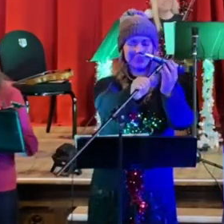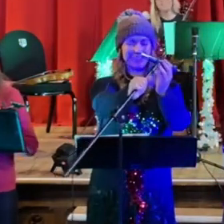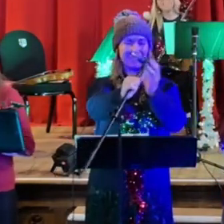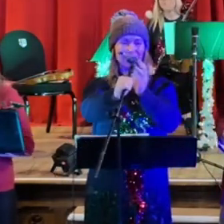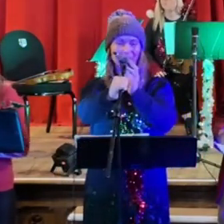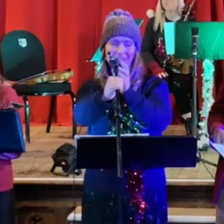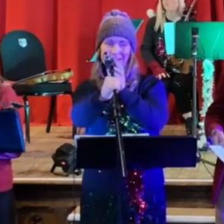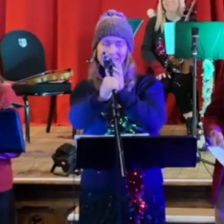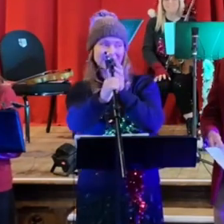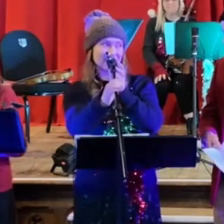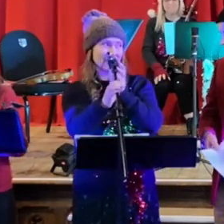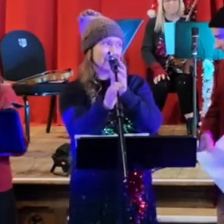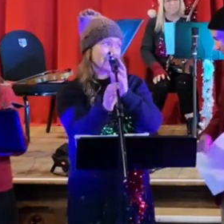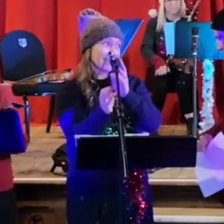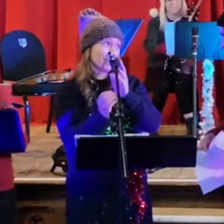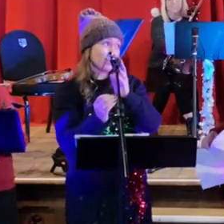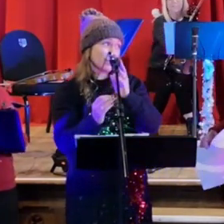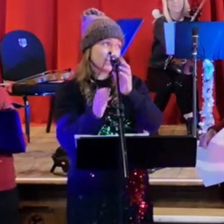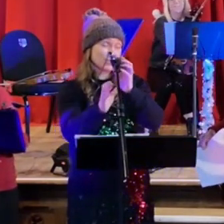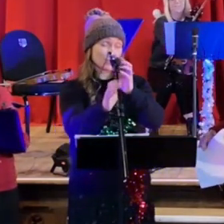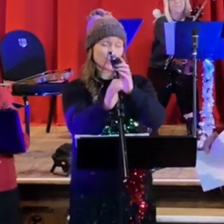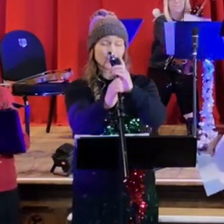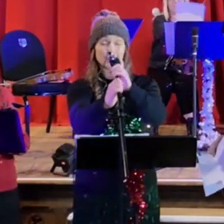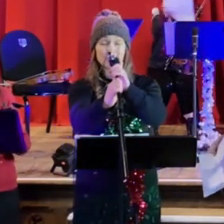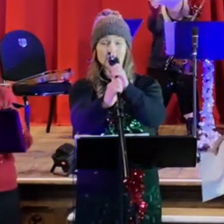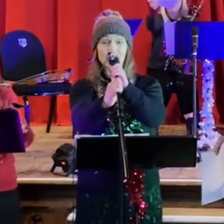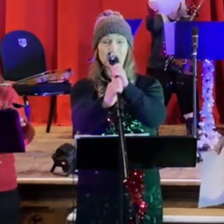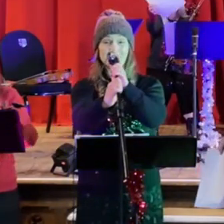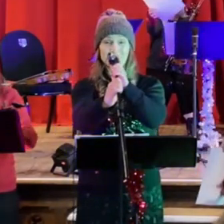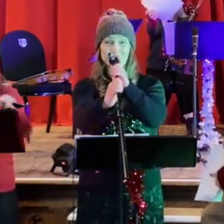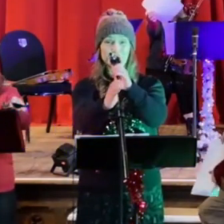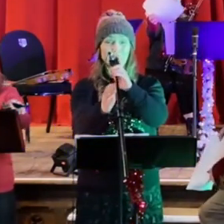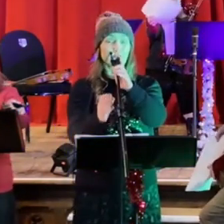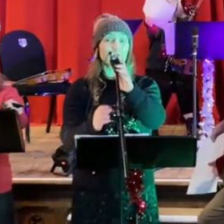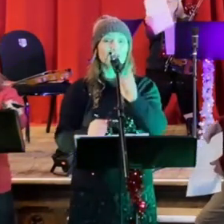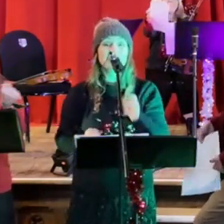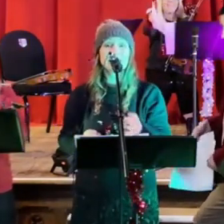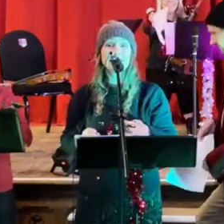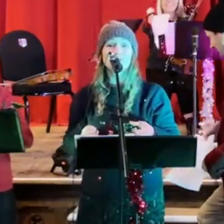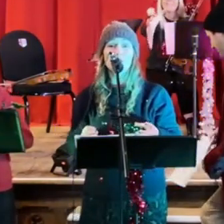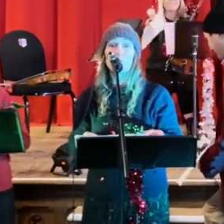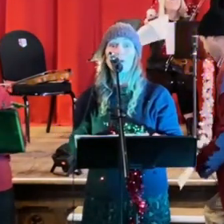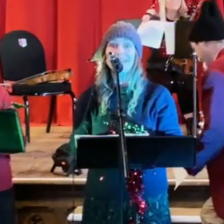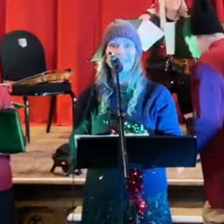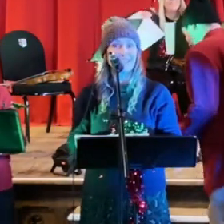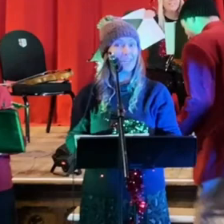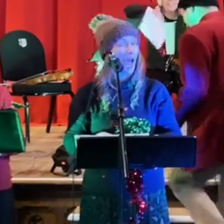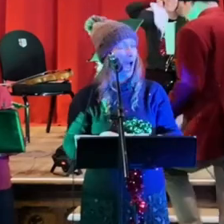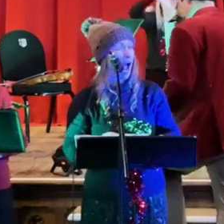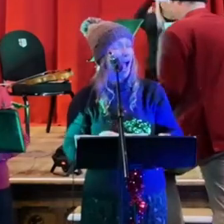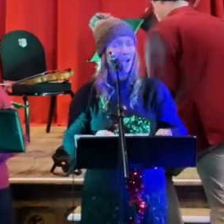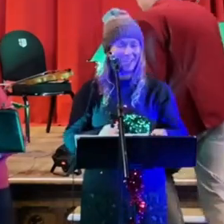year. Fantastic. Thank you, Mr. Stokoe and Mr. Hartley, for singing so willingly